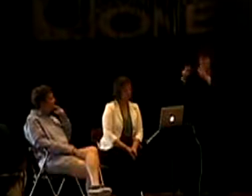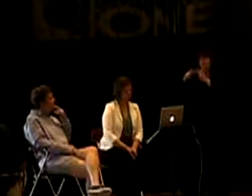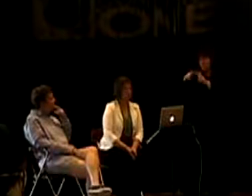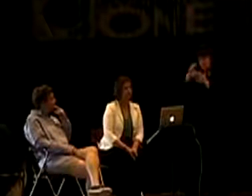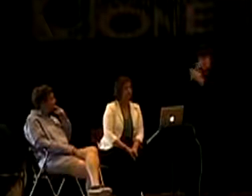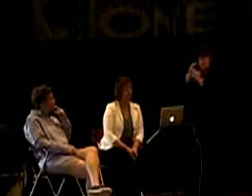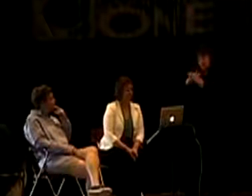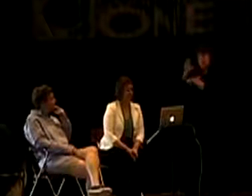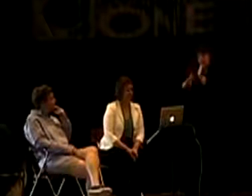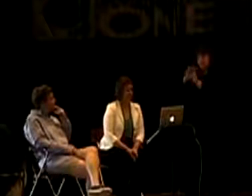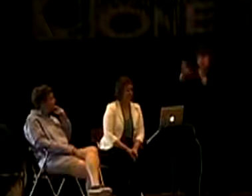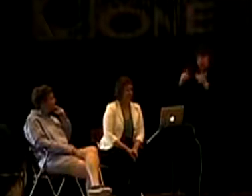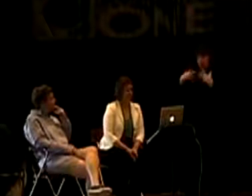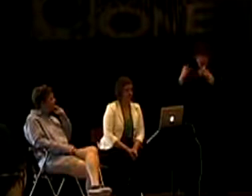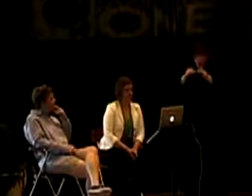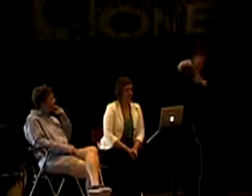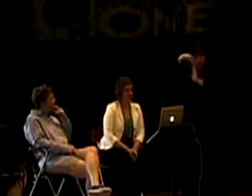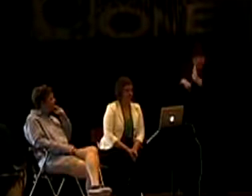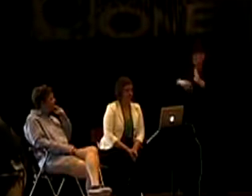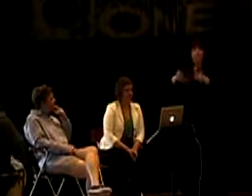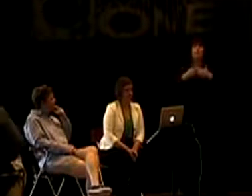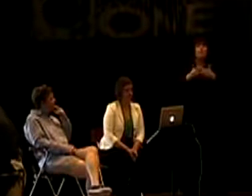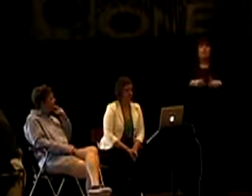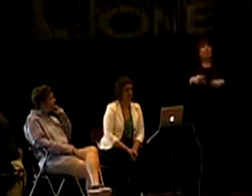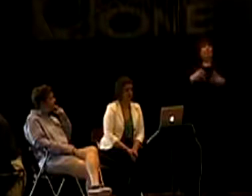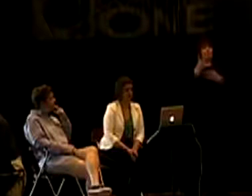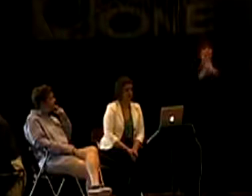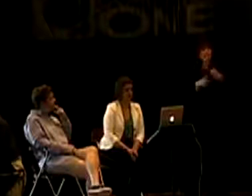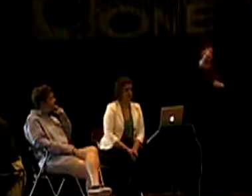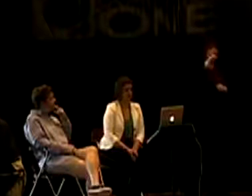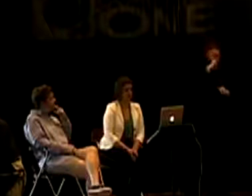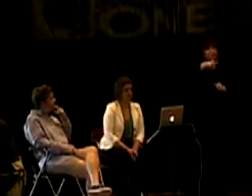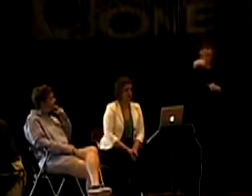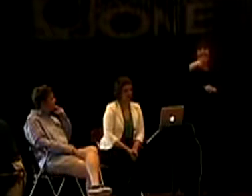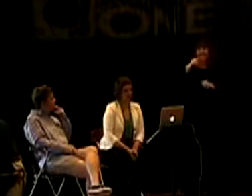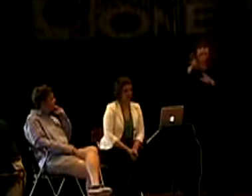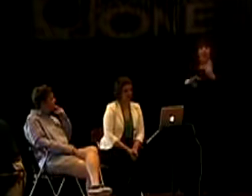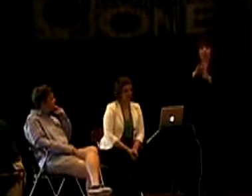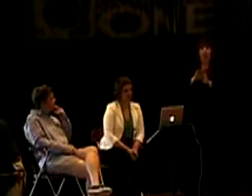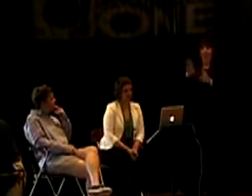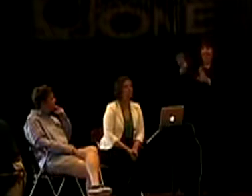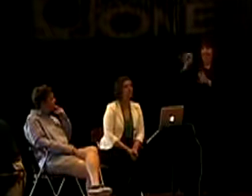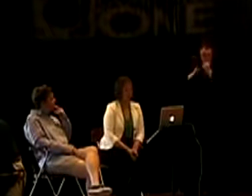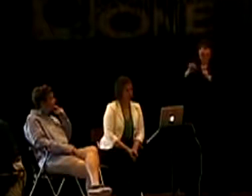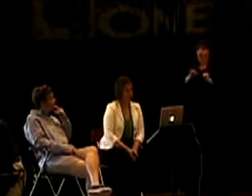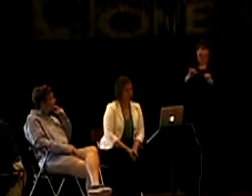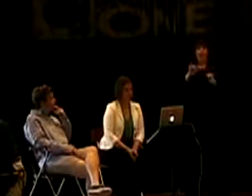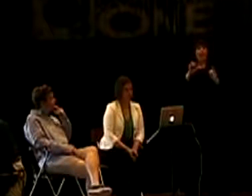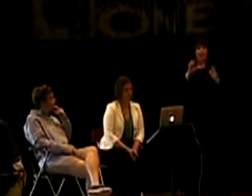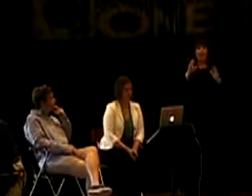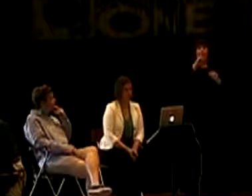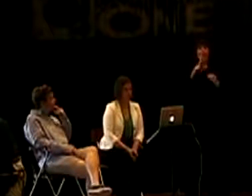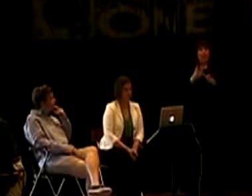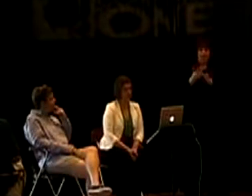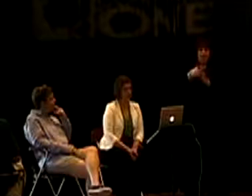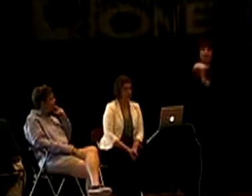anything else. But it's a play that has both deaf and hearing characters, which is why I think it falls into this interesting in-between category between